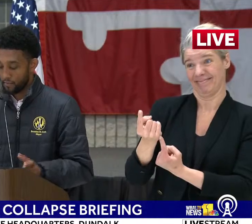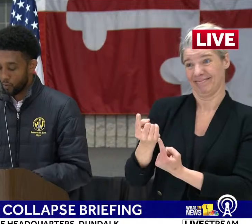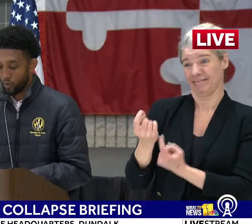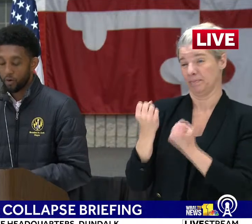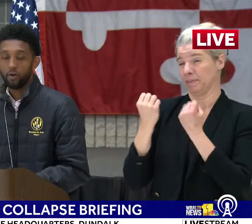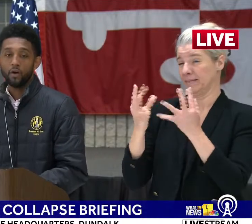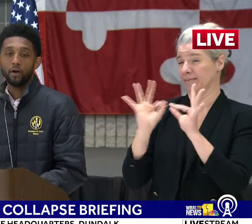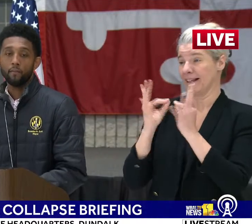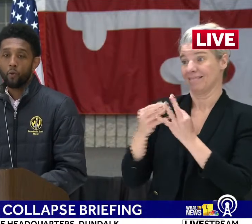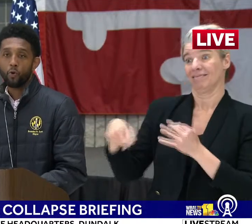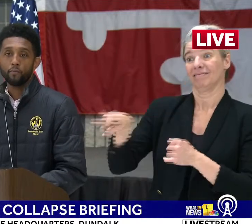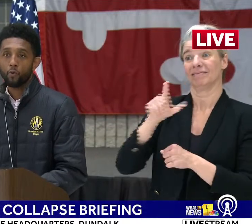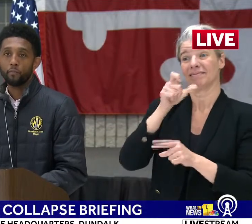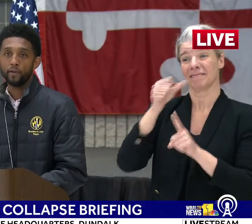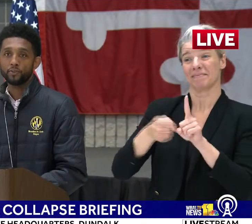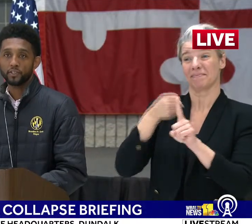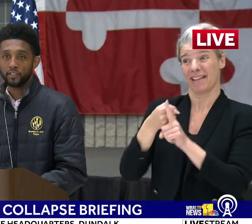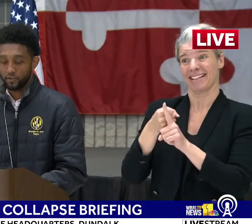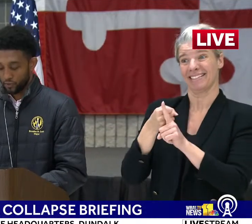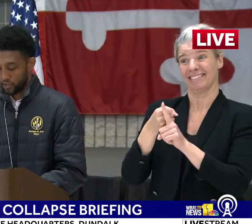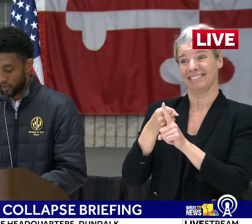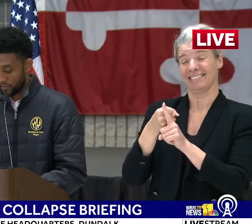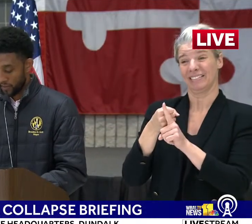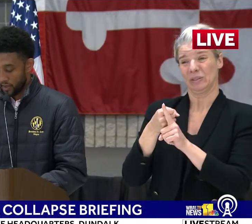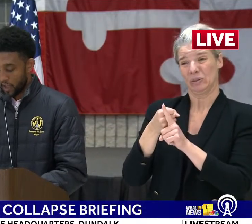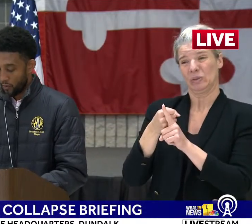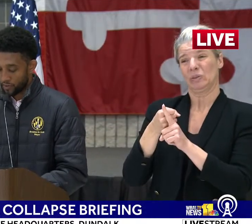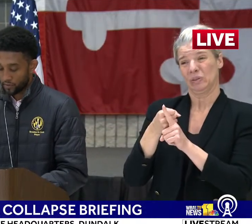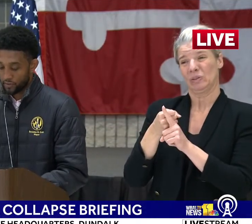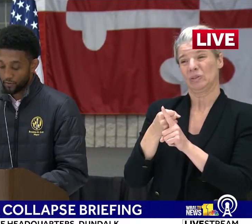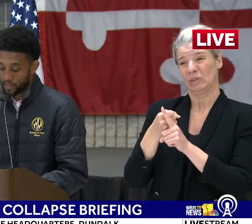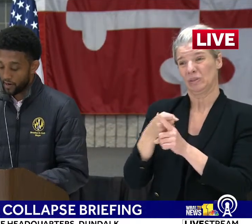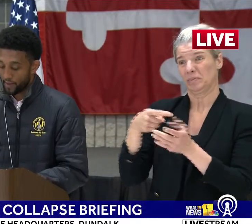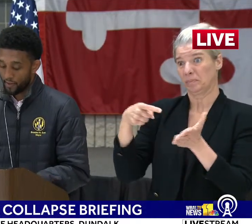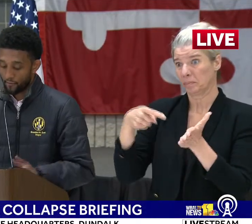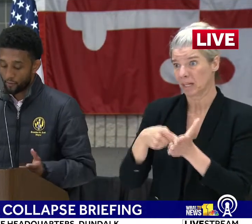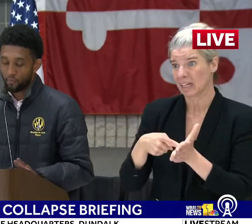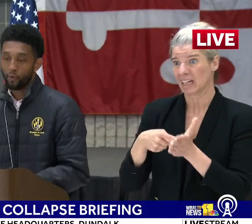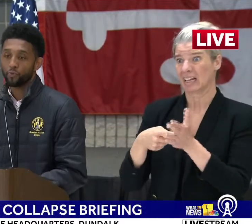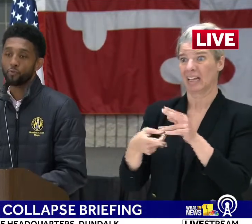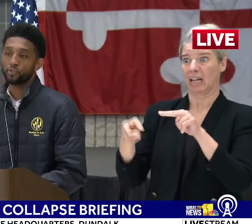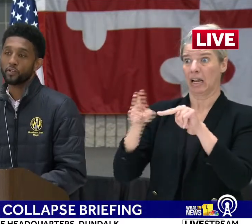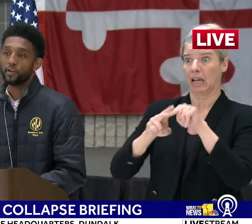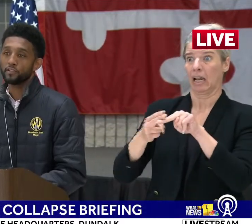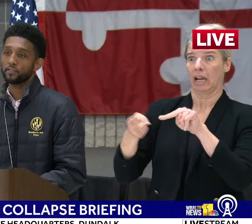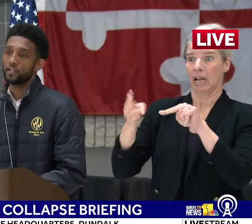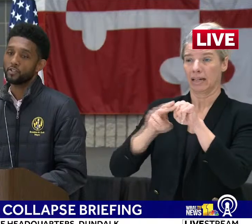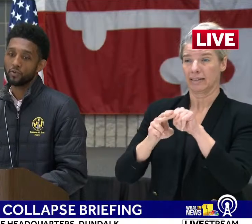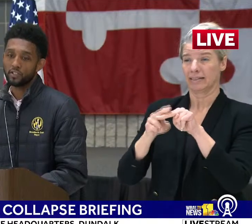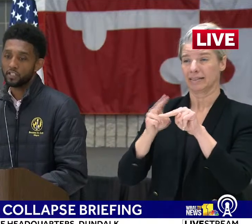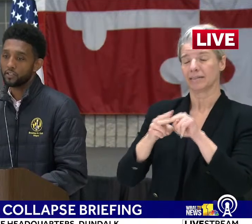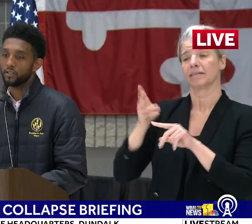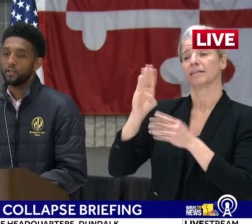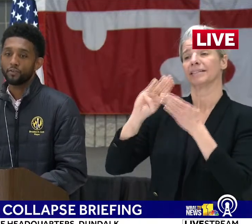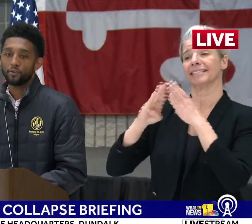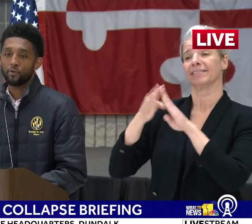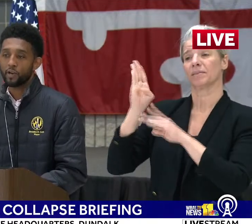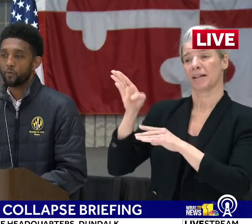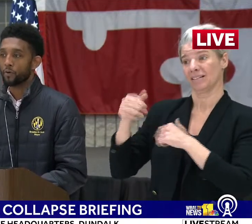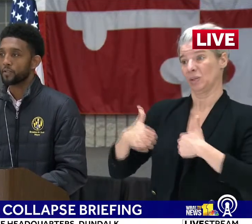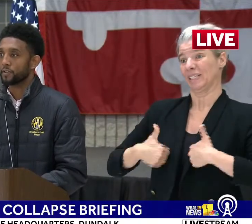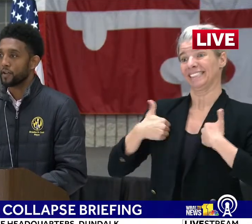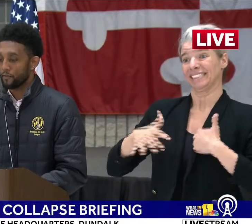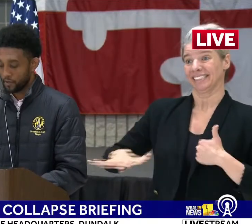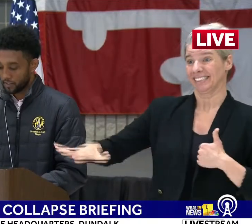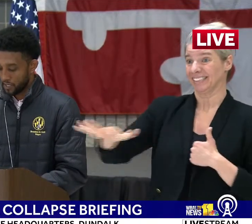families impacted and more and more bills continue to come. I want to reiterate that for Baltimore City residents, and to addition